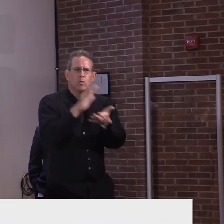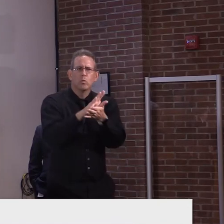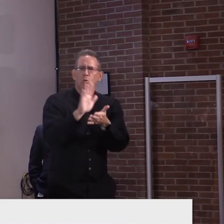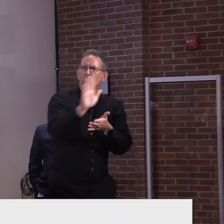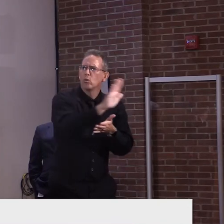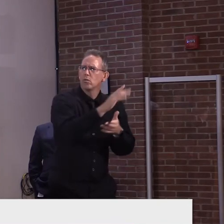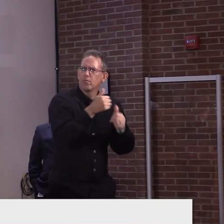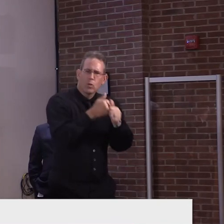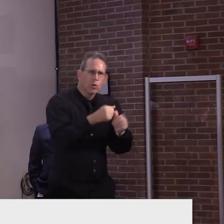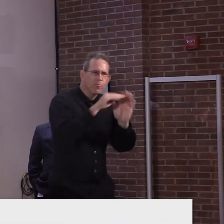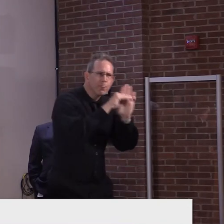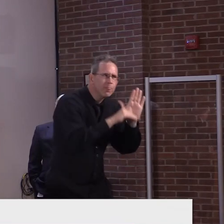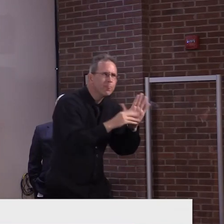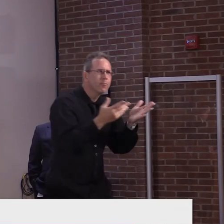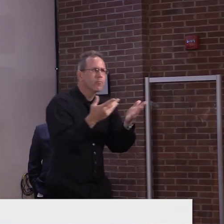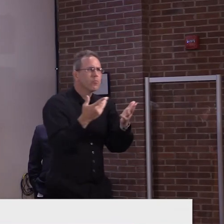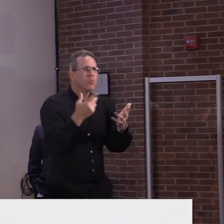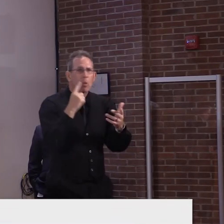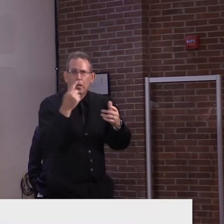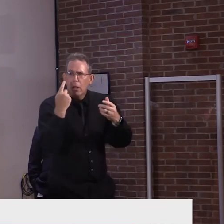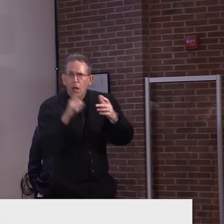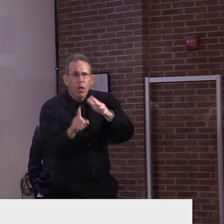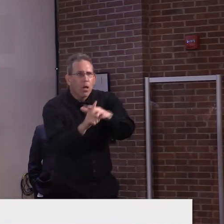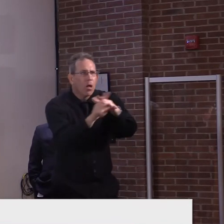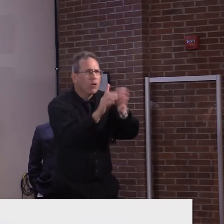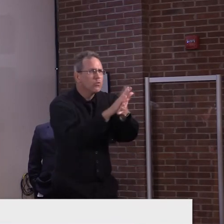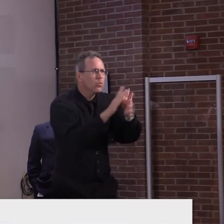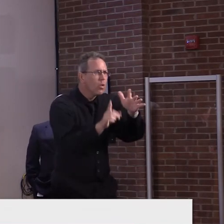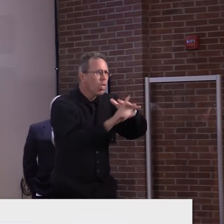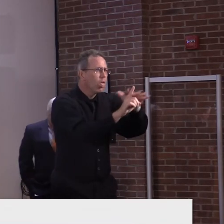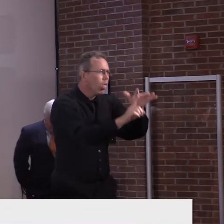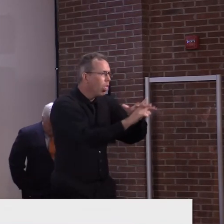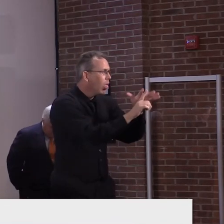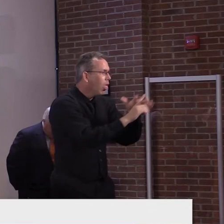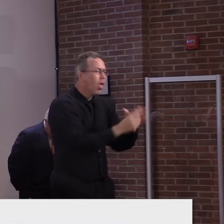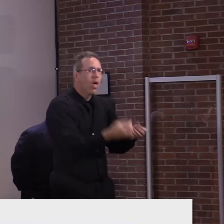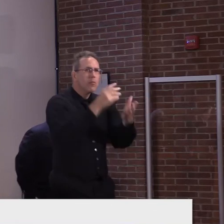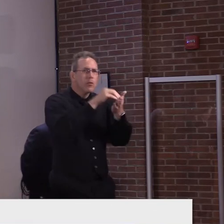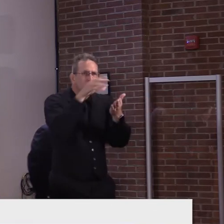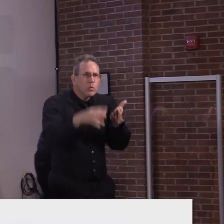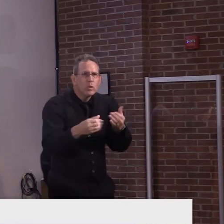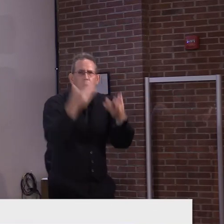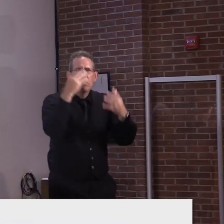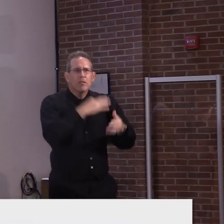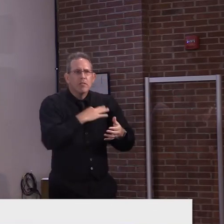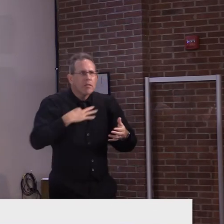masking, vaccination rate, or other kind of, you know, measures to mitigate